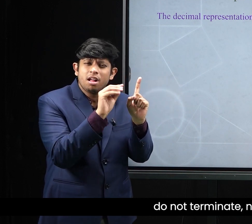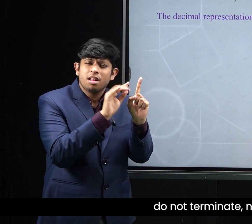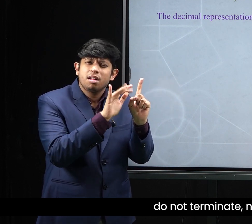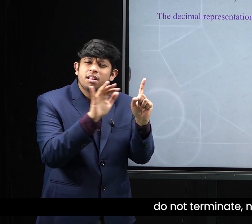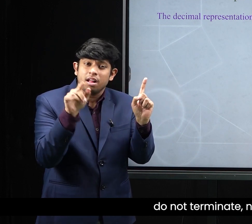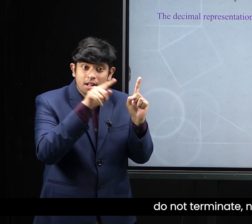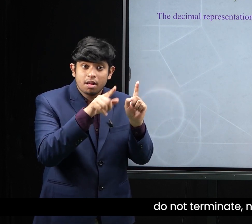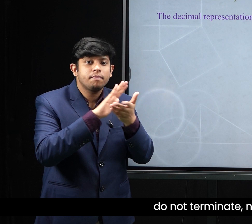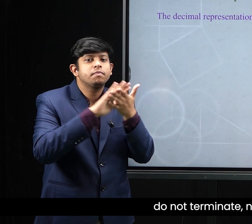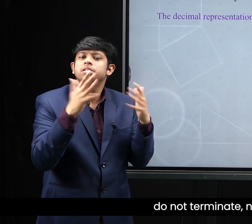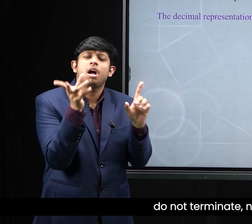repeat.